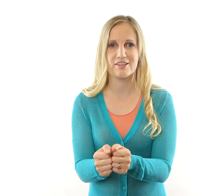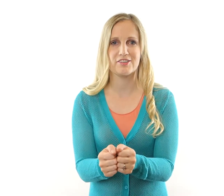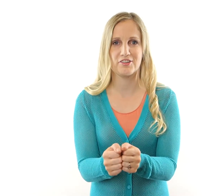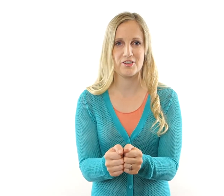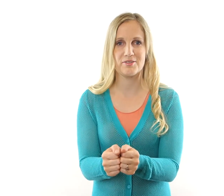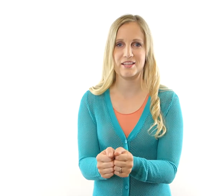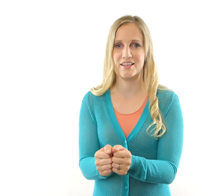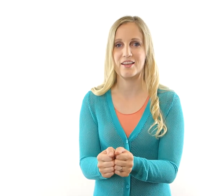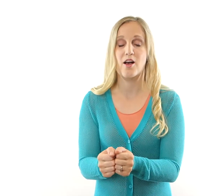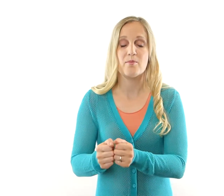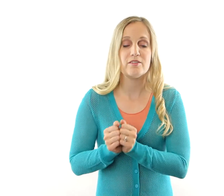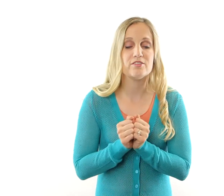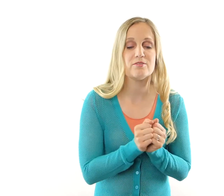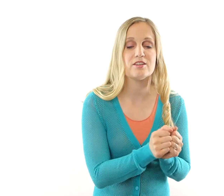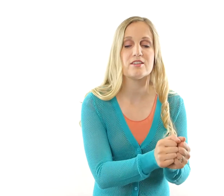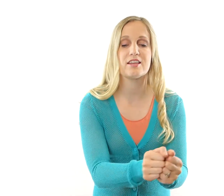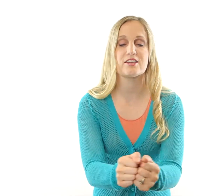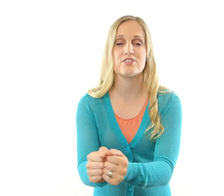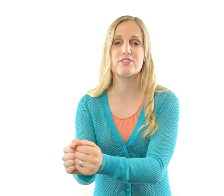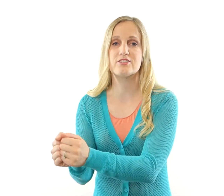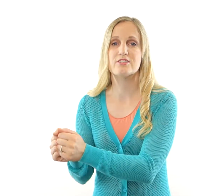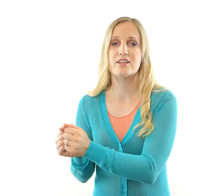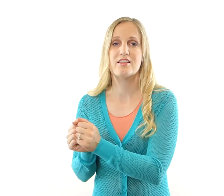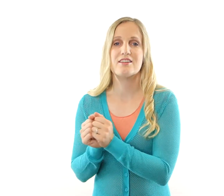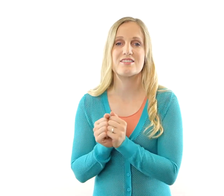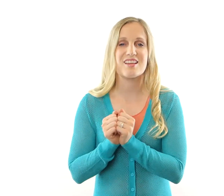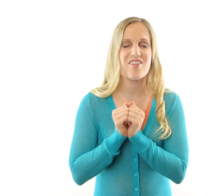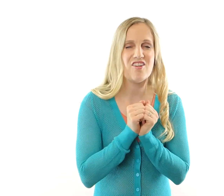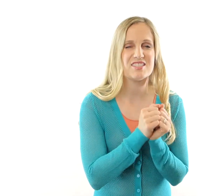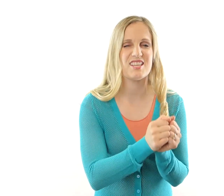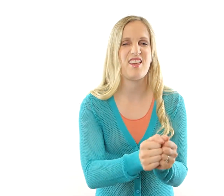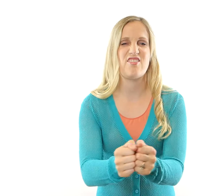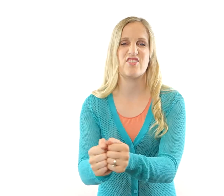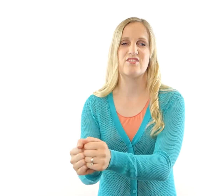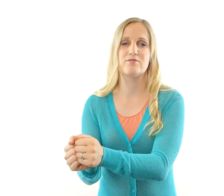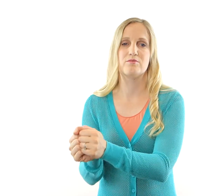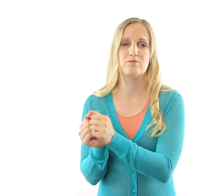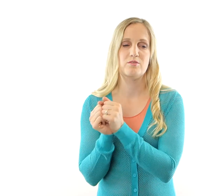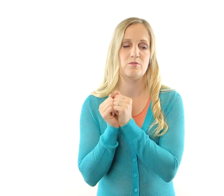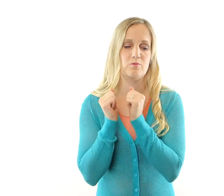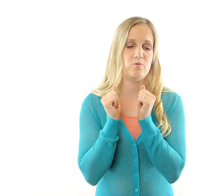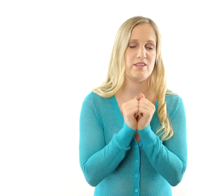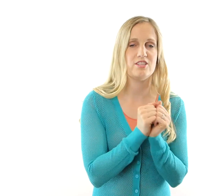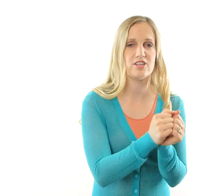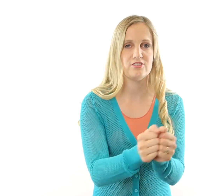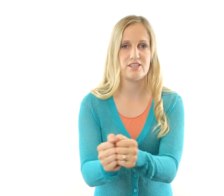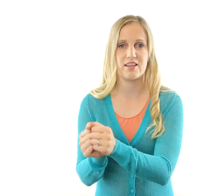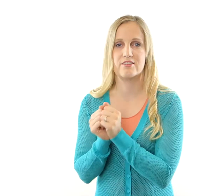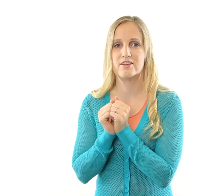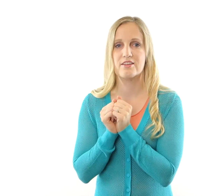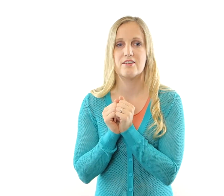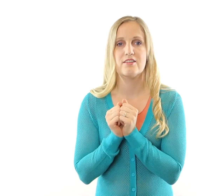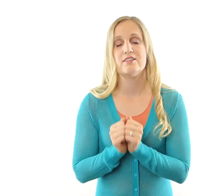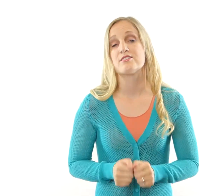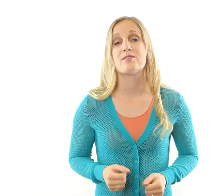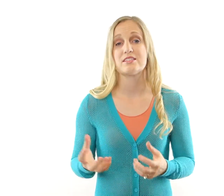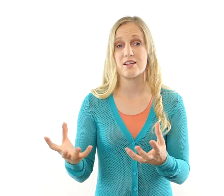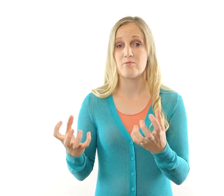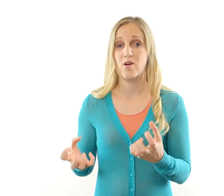there, not doing anything. But if you do it in like a circle, then it's like all together, with each other together. So I say